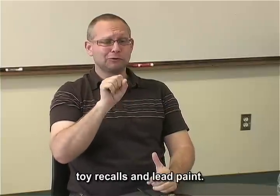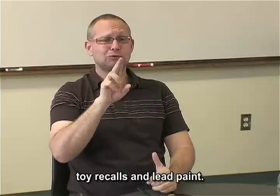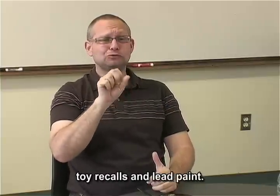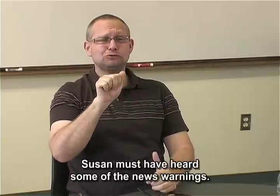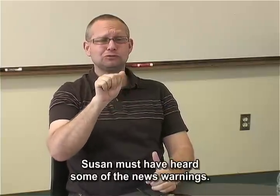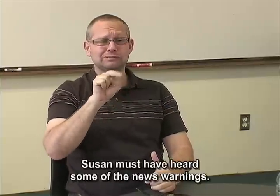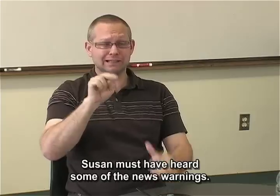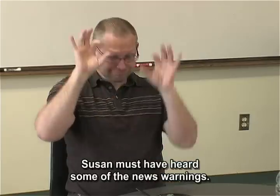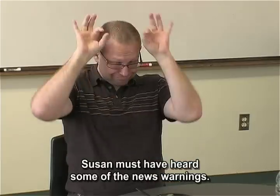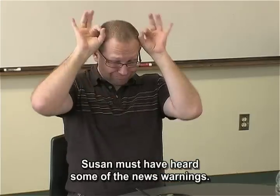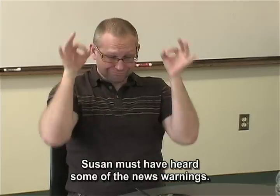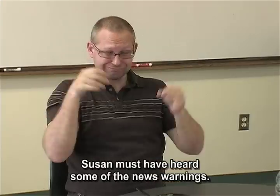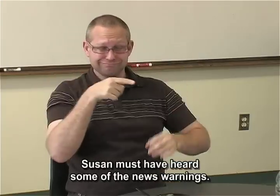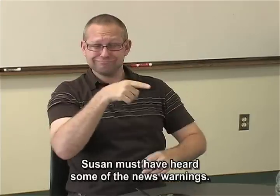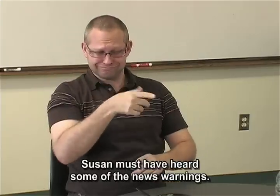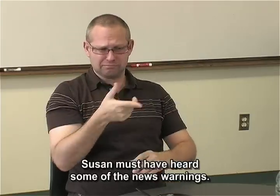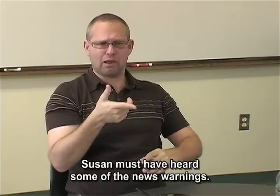Susan must have heard some of the news warnings.